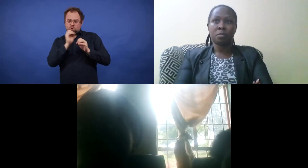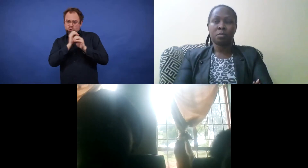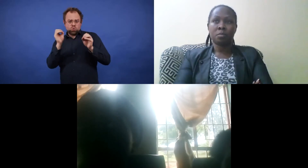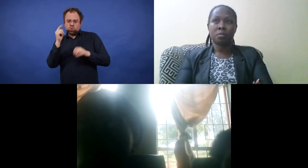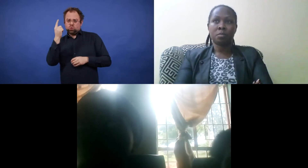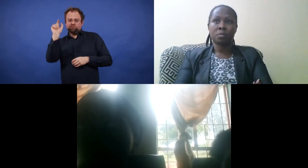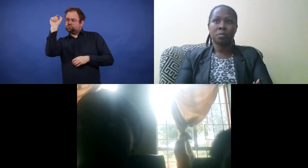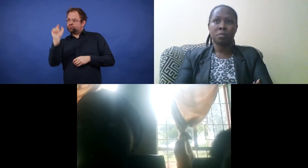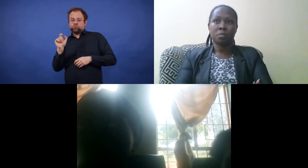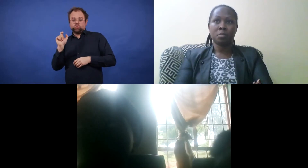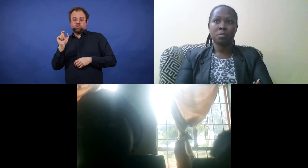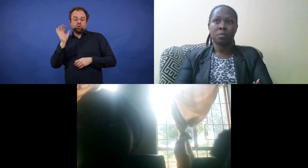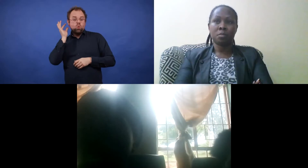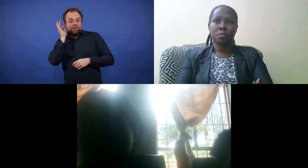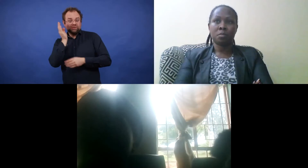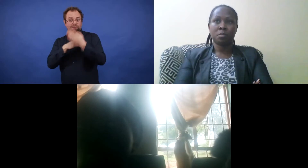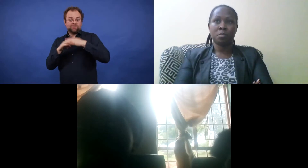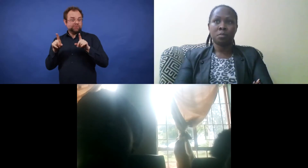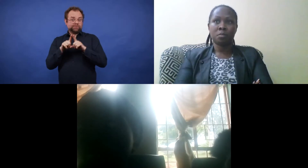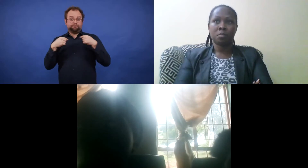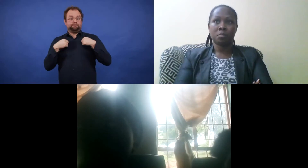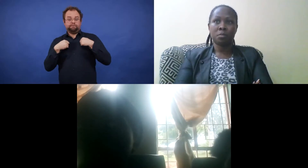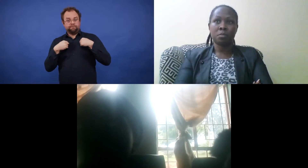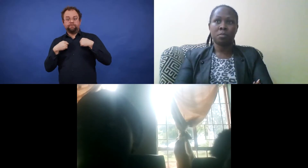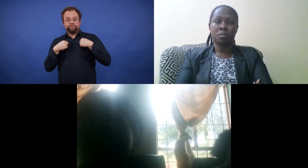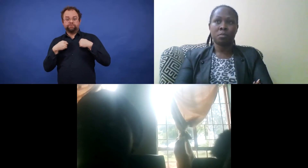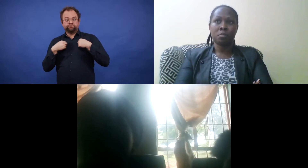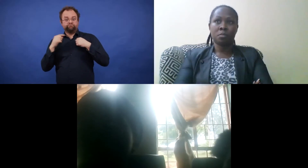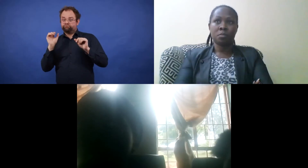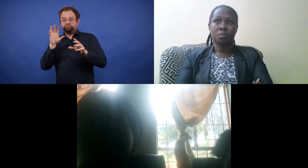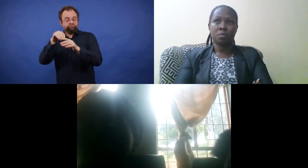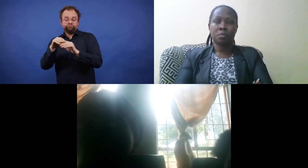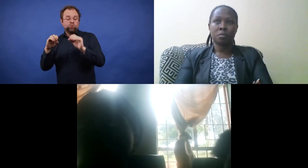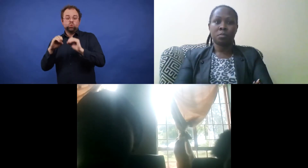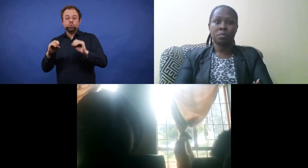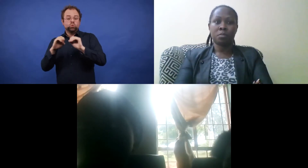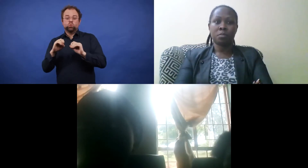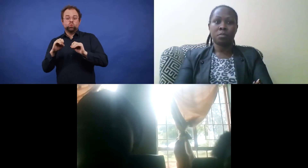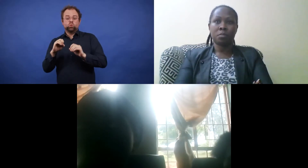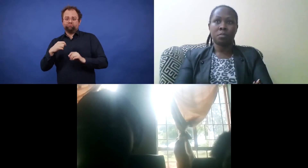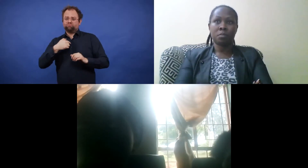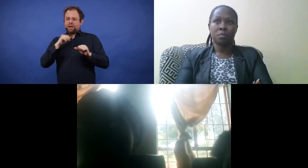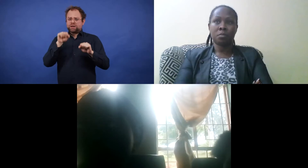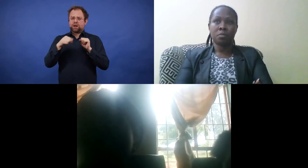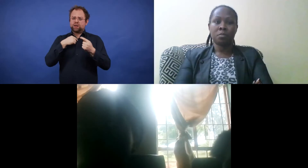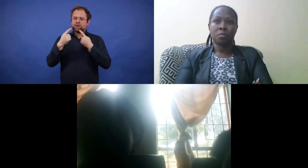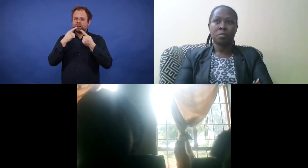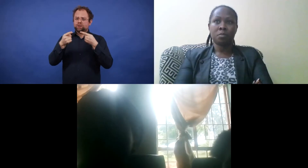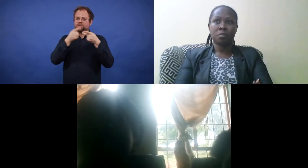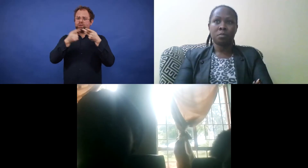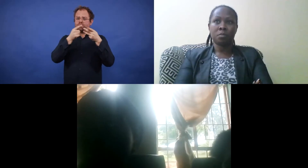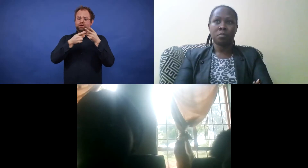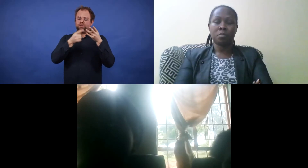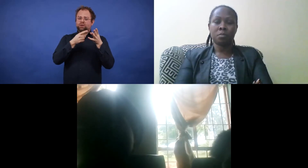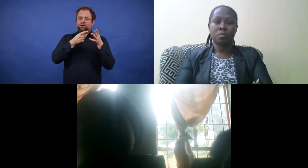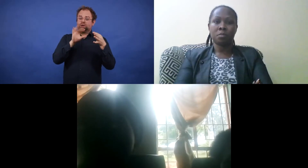women, I'll include women with disabilities and women without disabilities. But if for those ones wants to talk